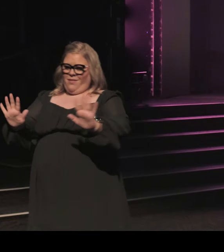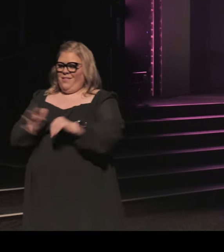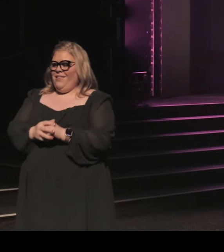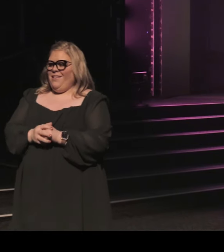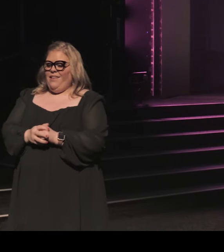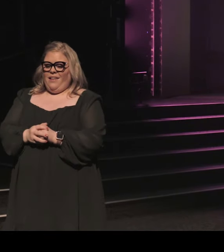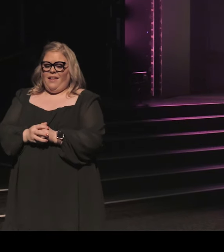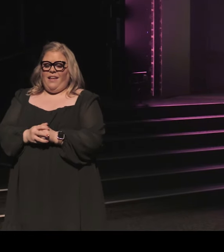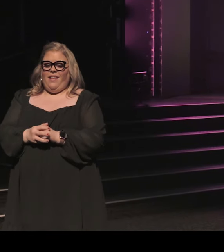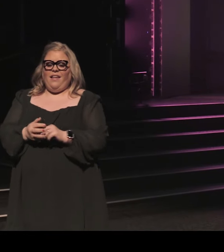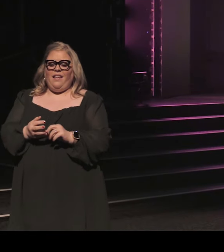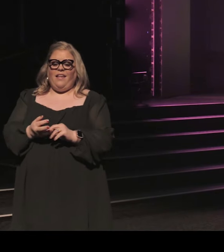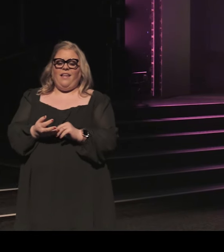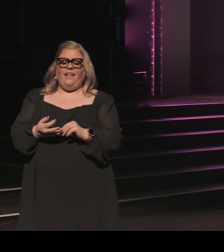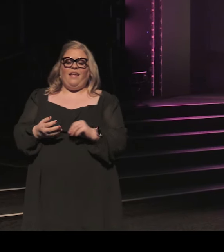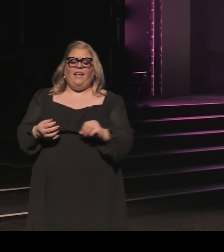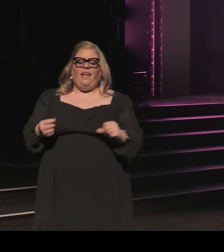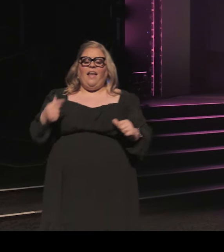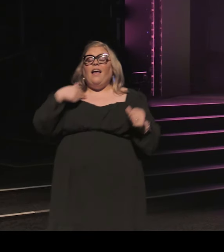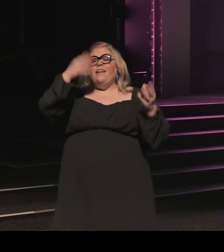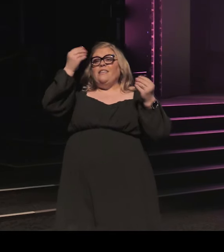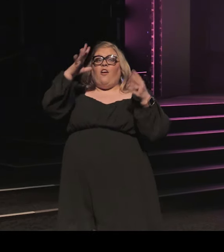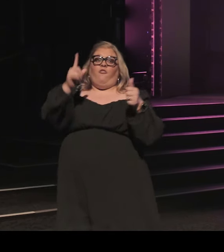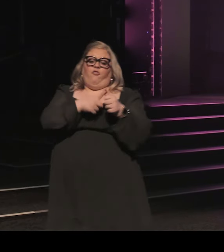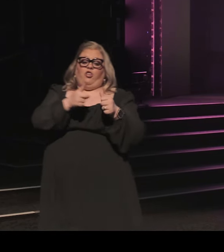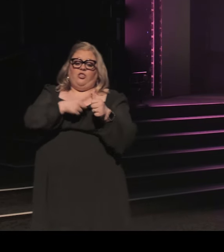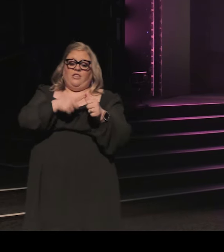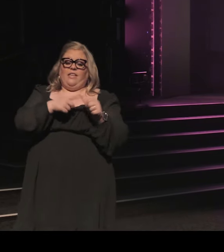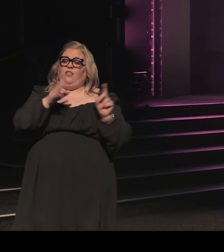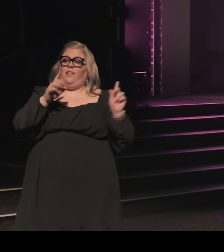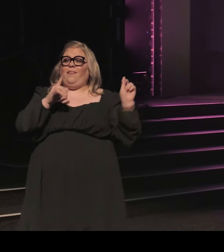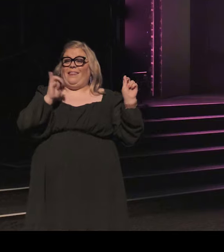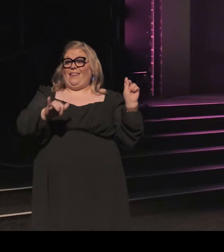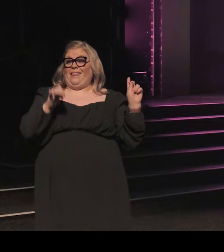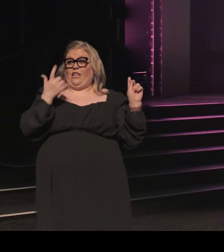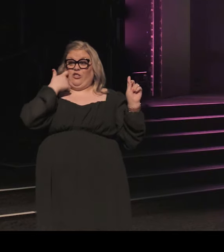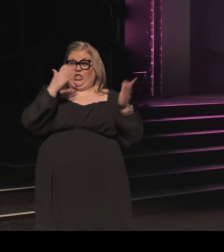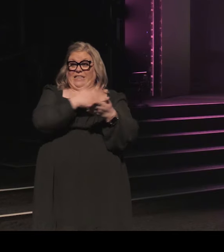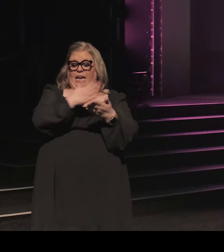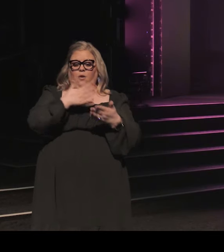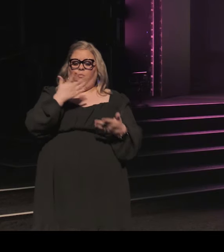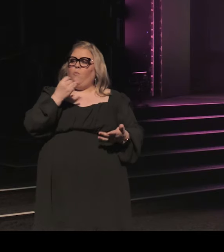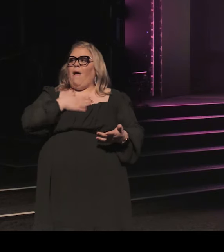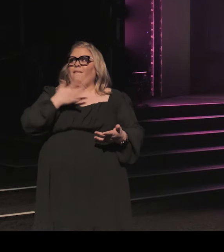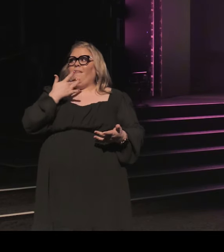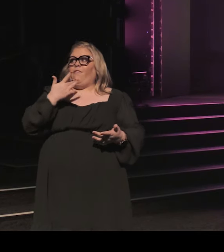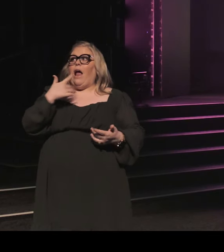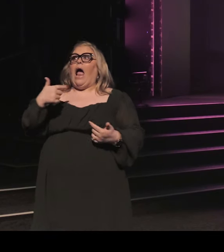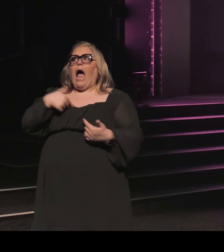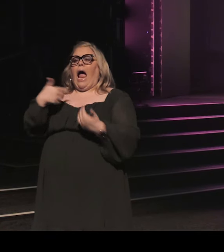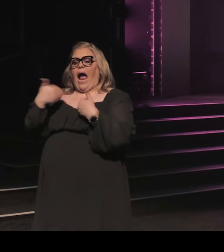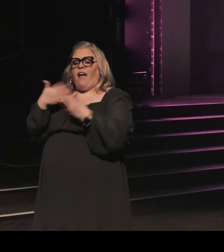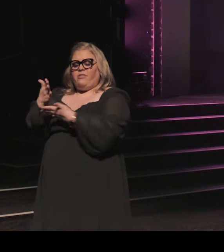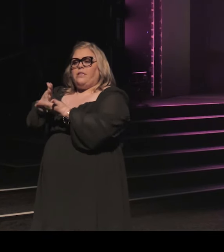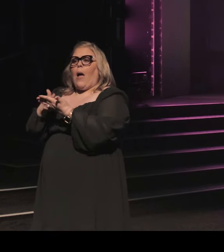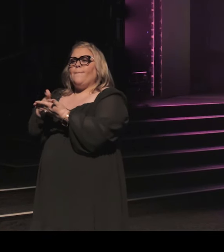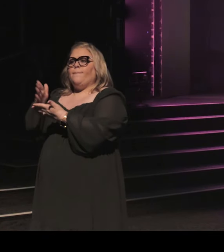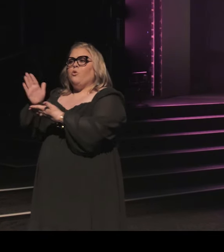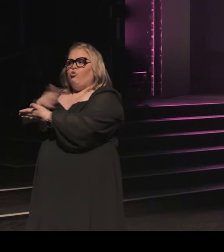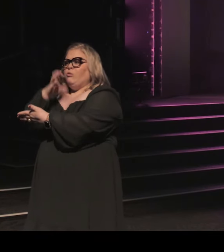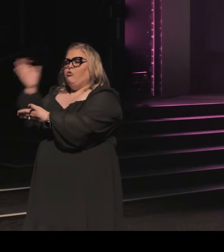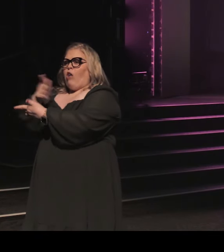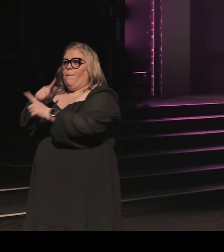I have to tell you this, first of all, this Christmas is one of my favorite songs. I have a few Christmas records myself, and I've recorded it. It doesn't sound near